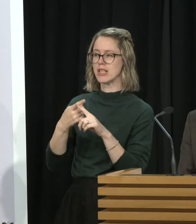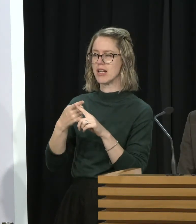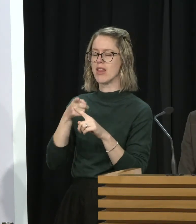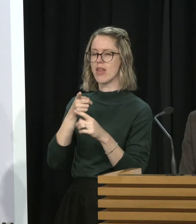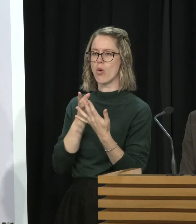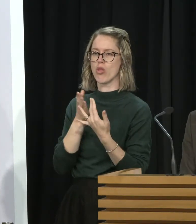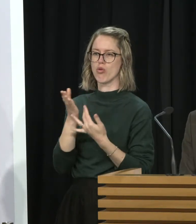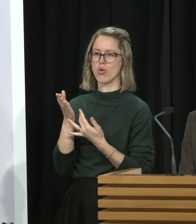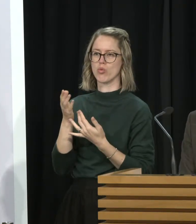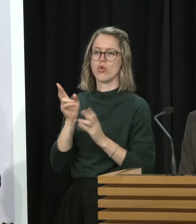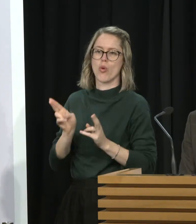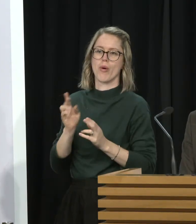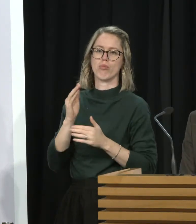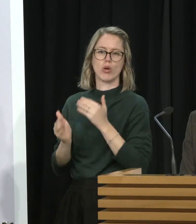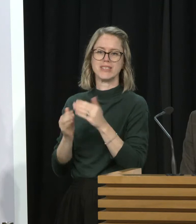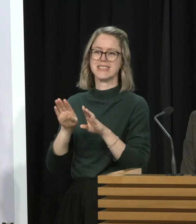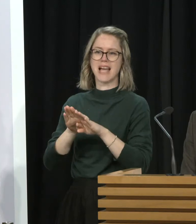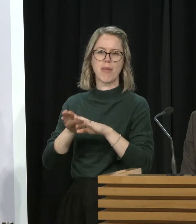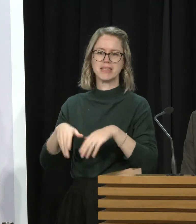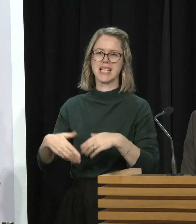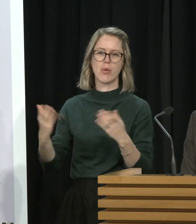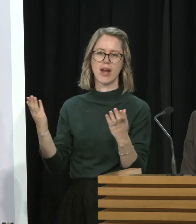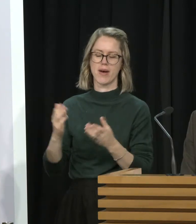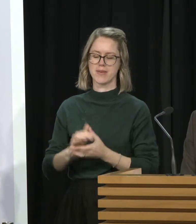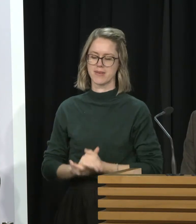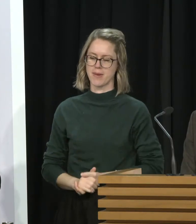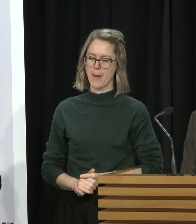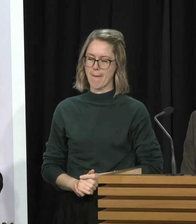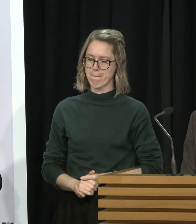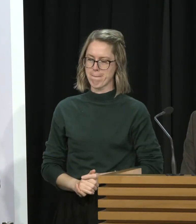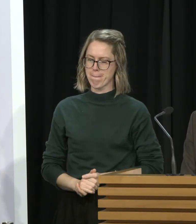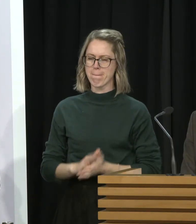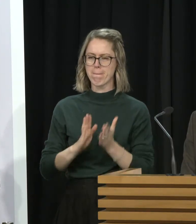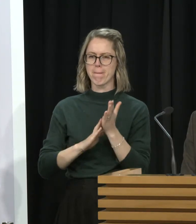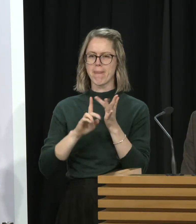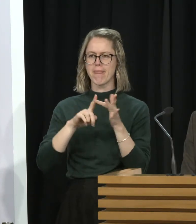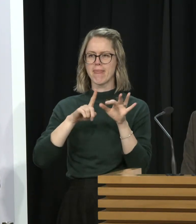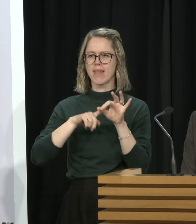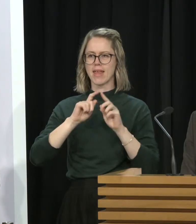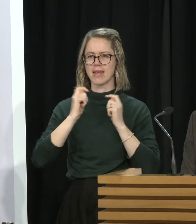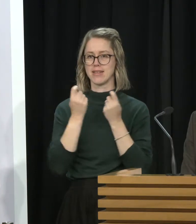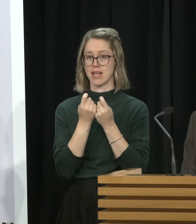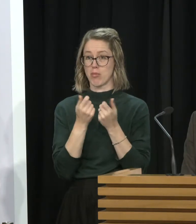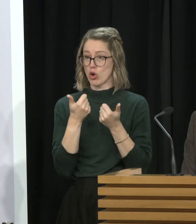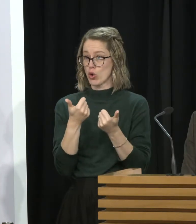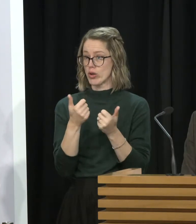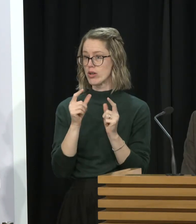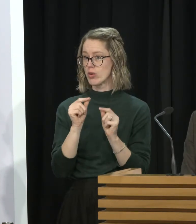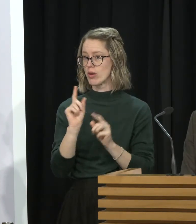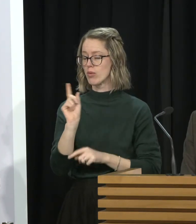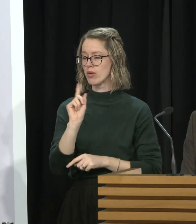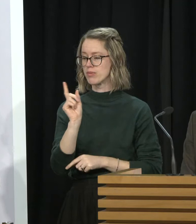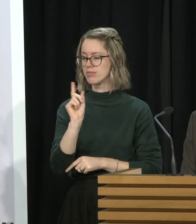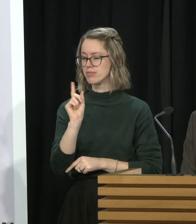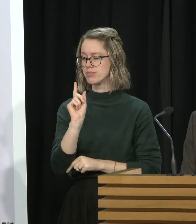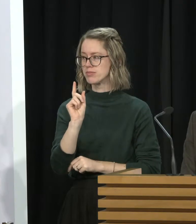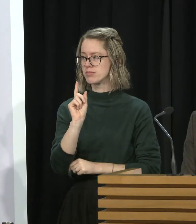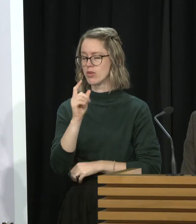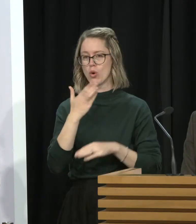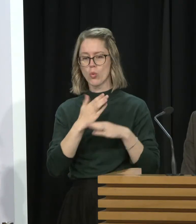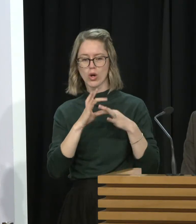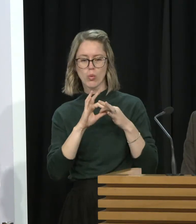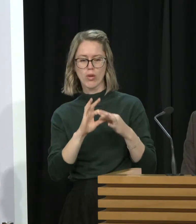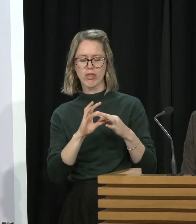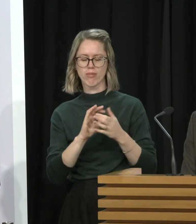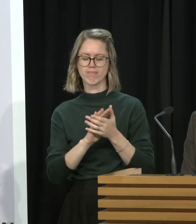be treated exactly the same as others. What our MIQ team are very good at doing, though, is working with